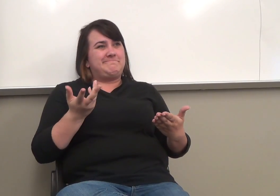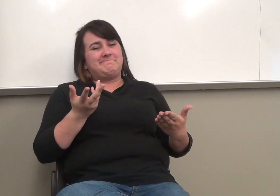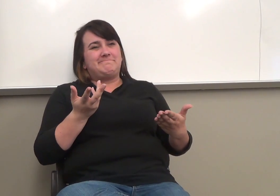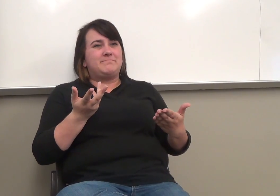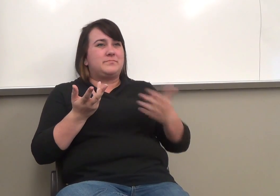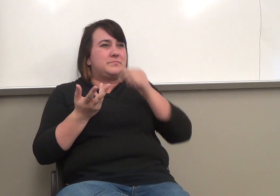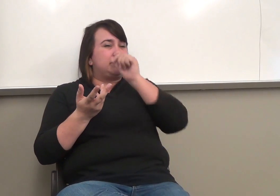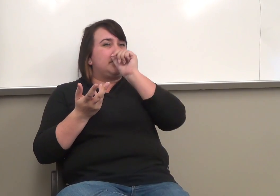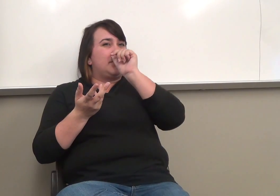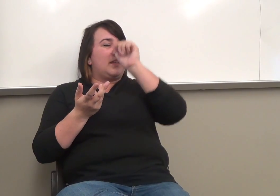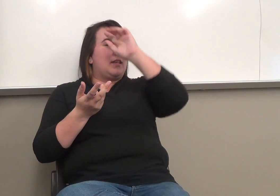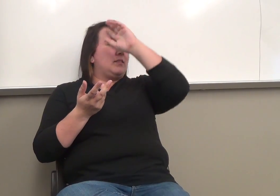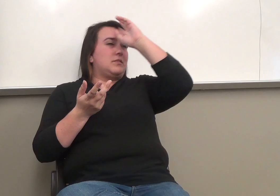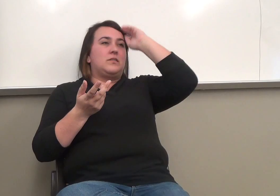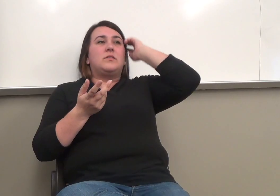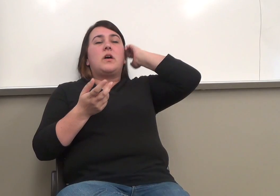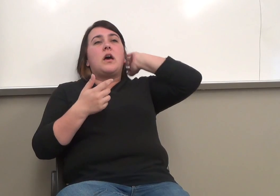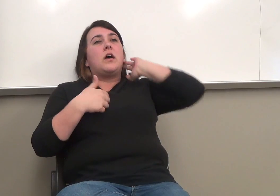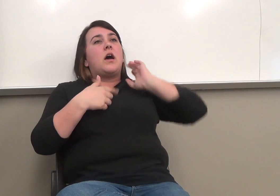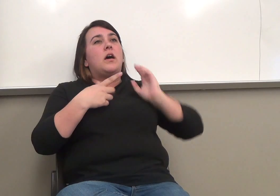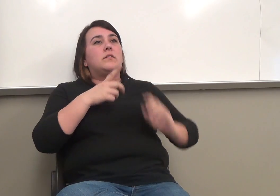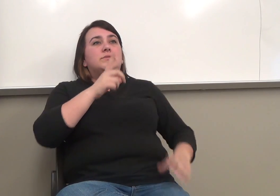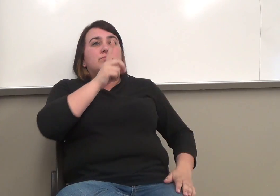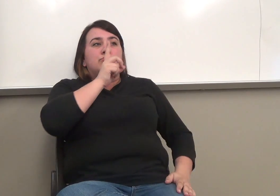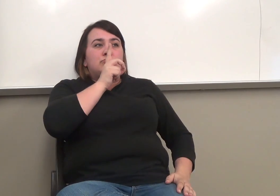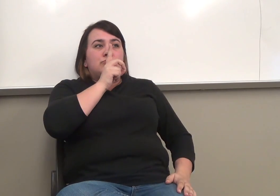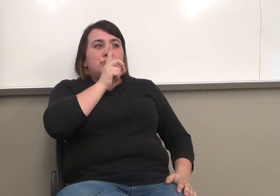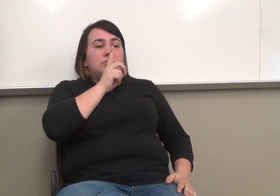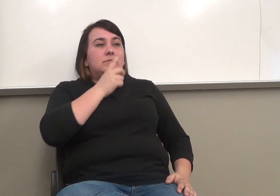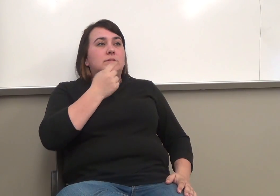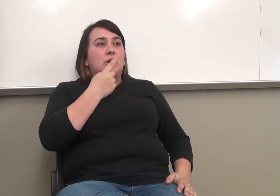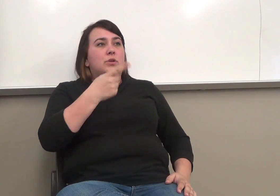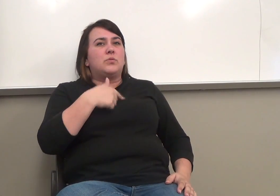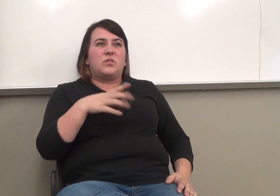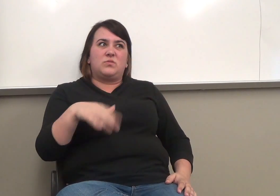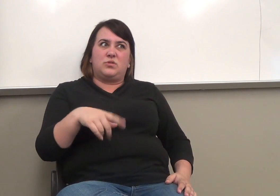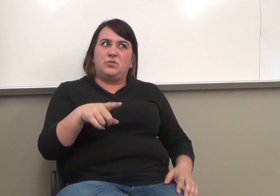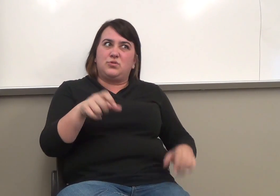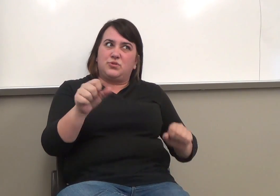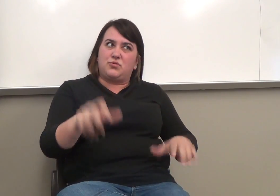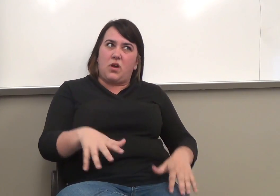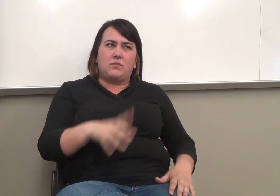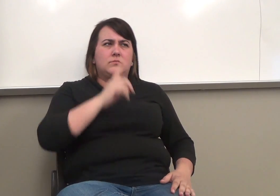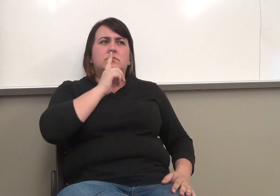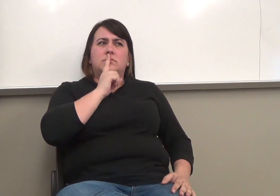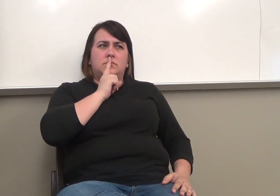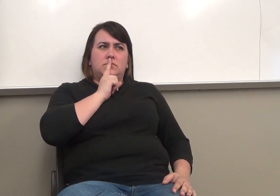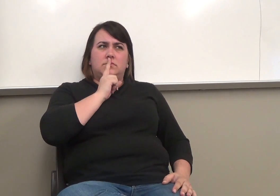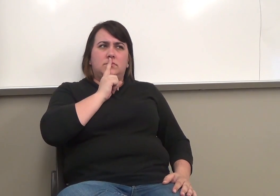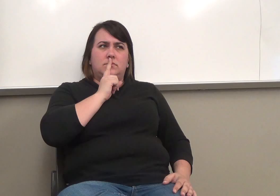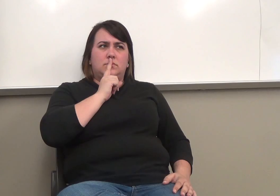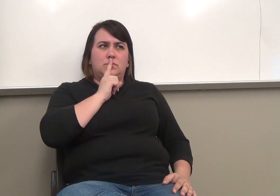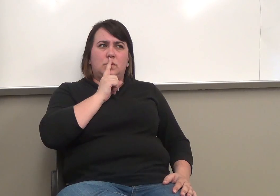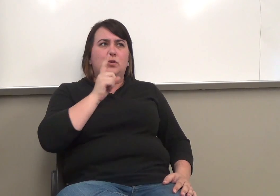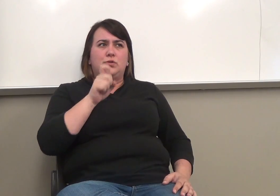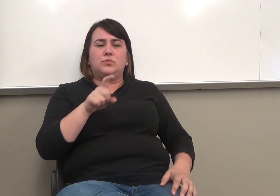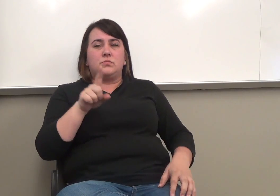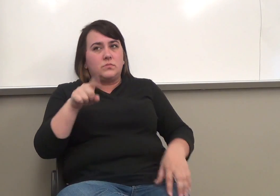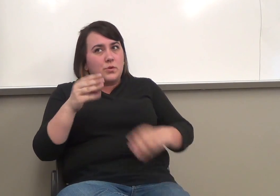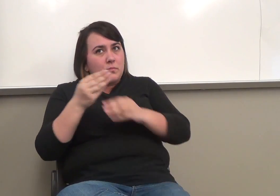that, I'm not saying anyone should drop this class, and I'm not saying you should go to your math teacher and say, Miss Penny told me I